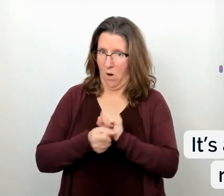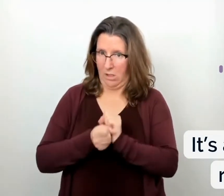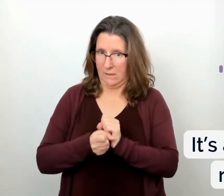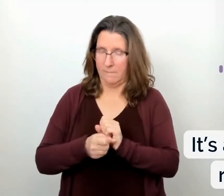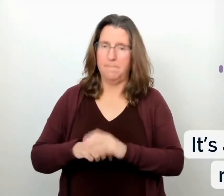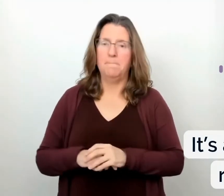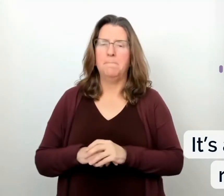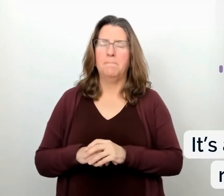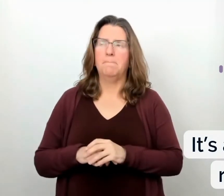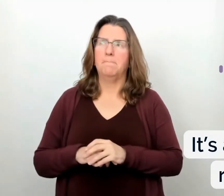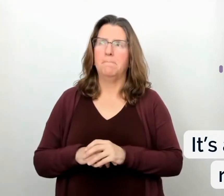made a difference.